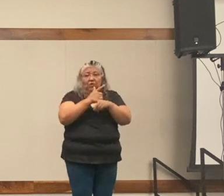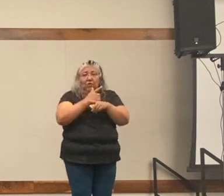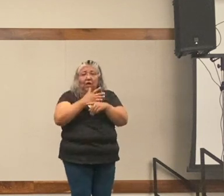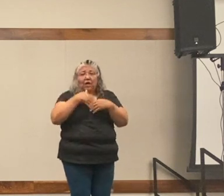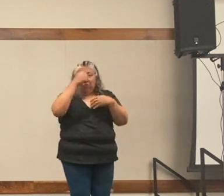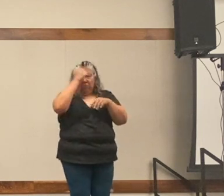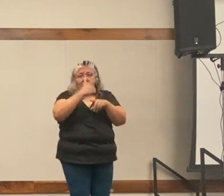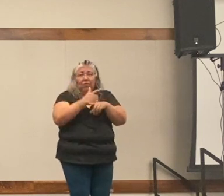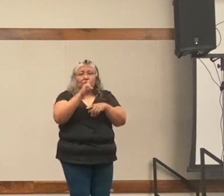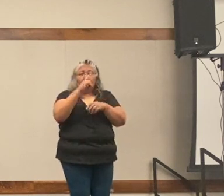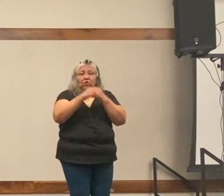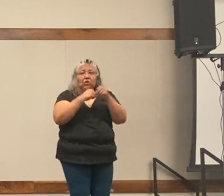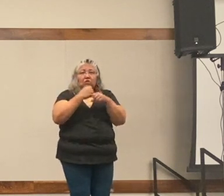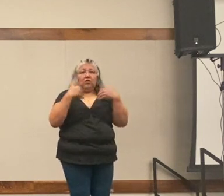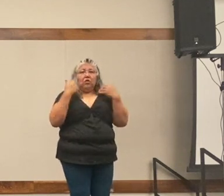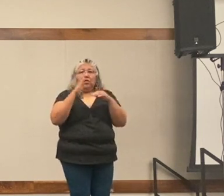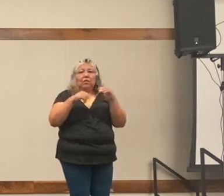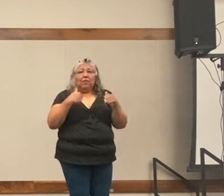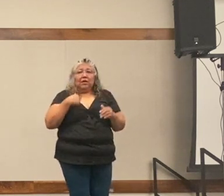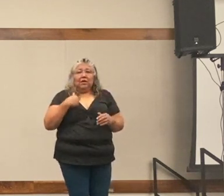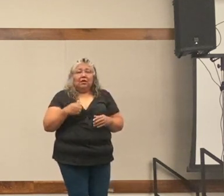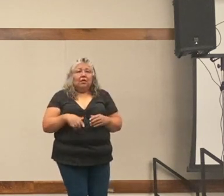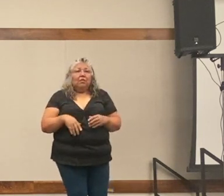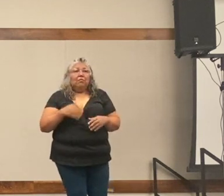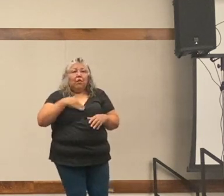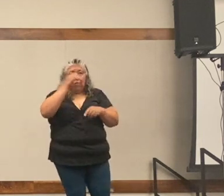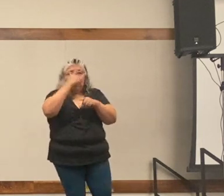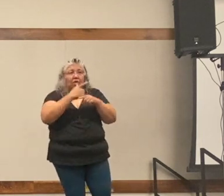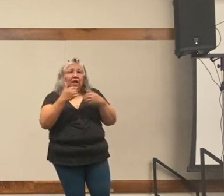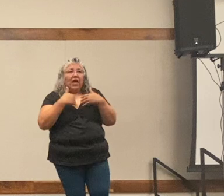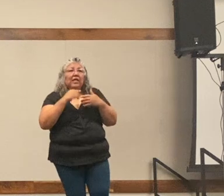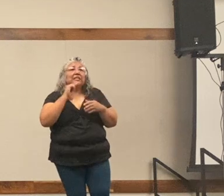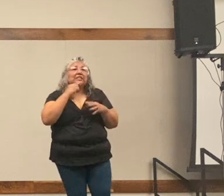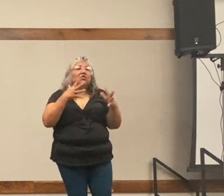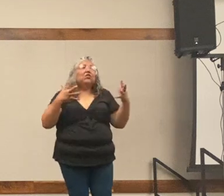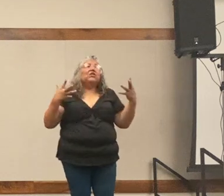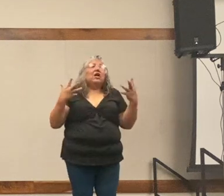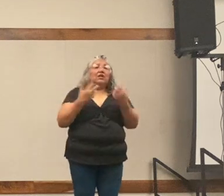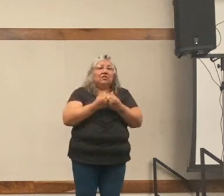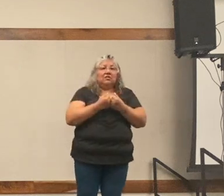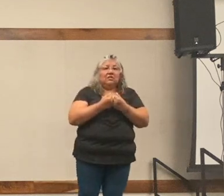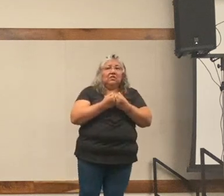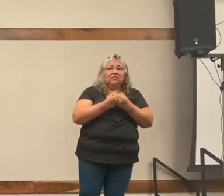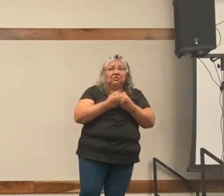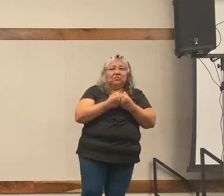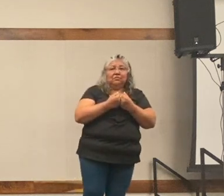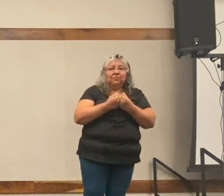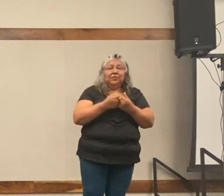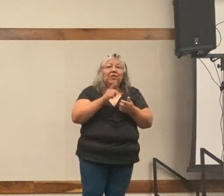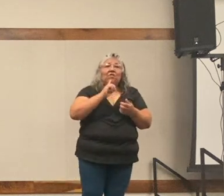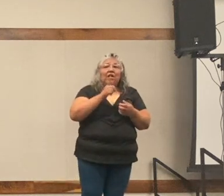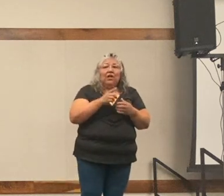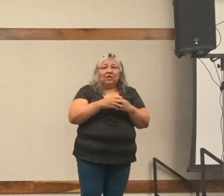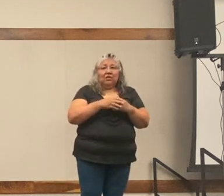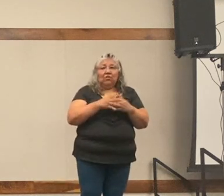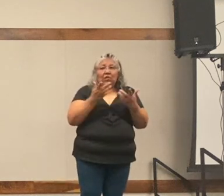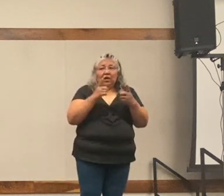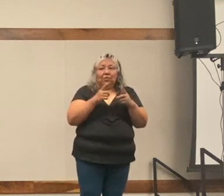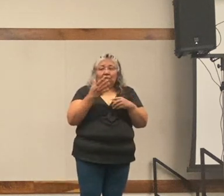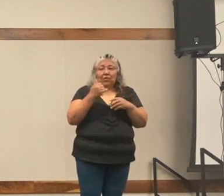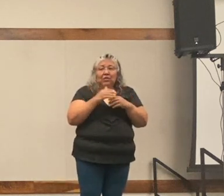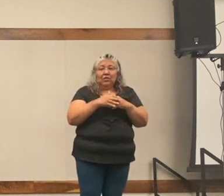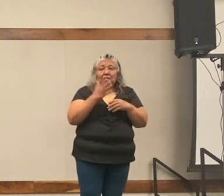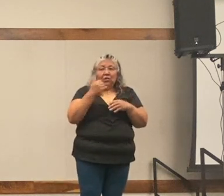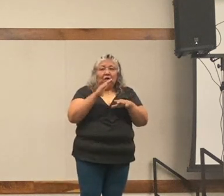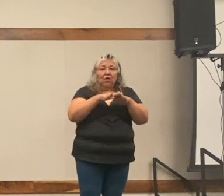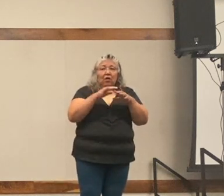I have a brother, he's 2 years younger than me. My brother got in a serious car accident. In fact, what happened was he